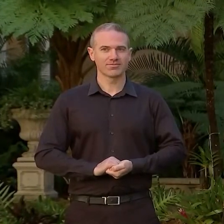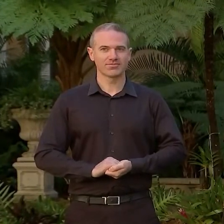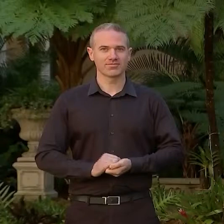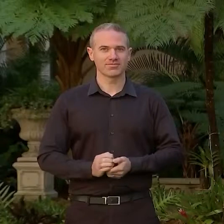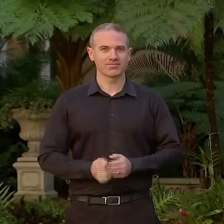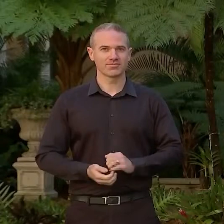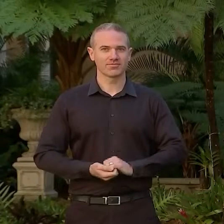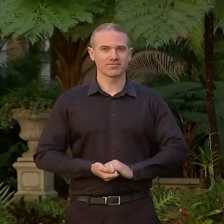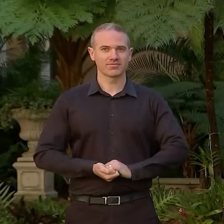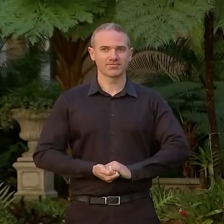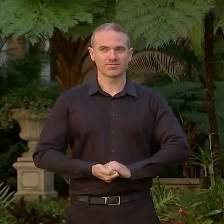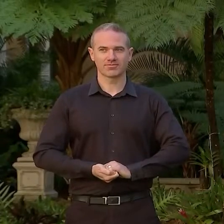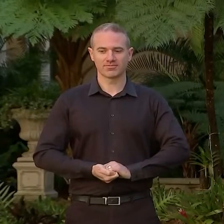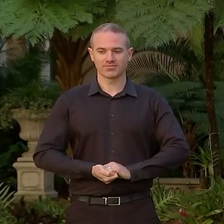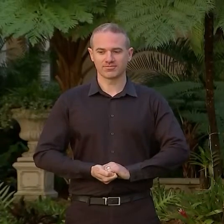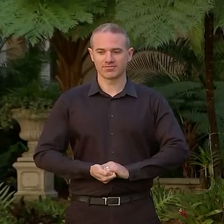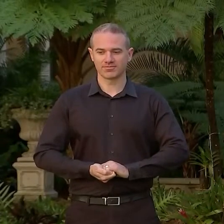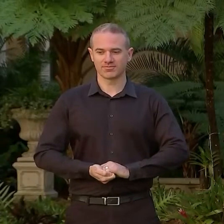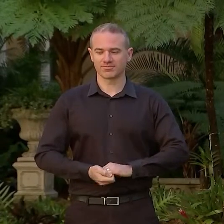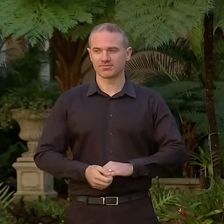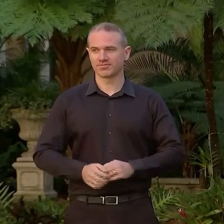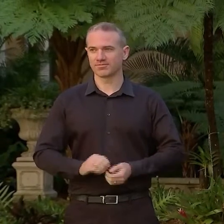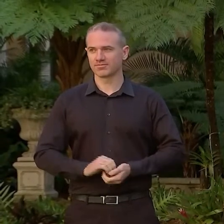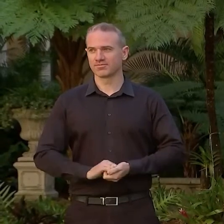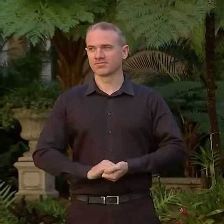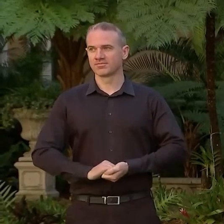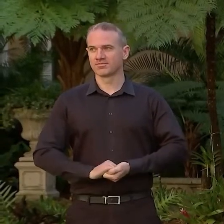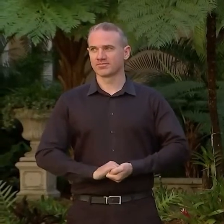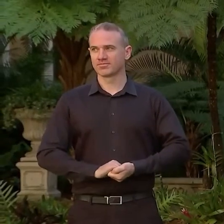to go. 3, 2, 1 now.